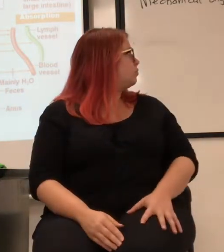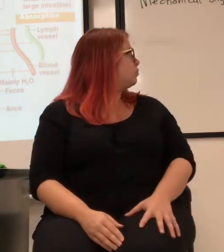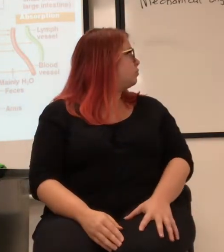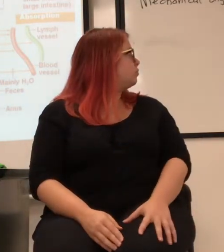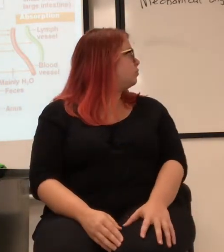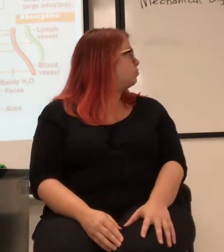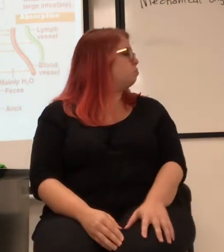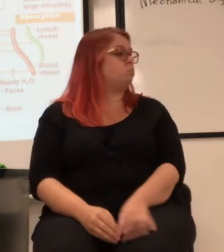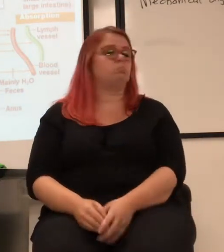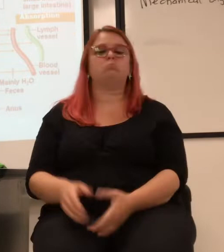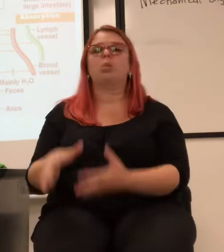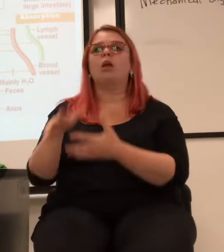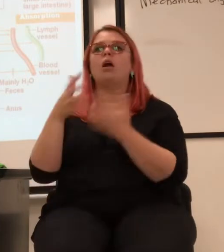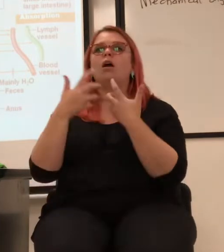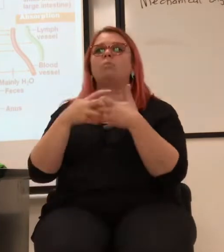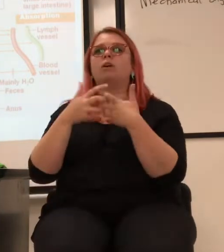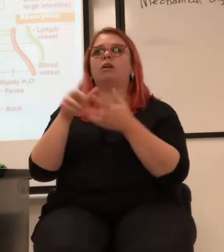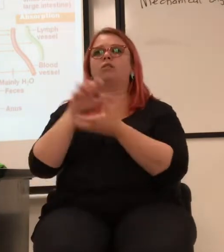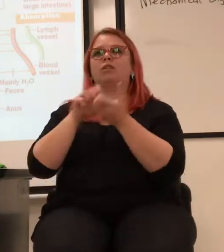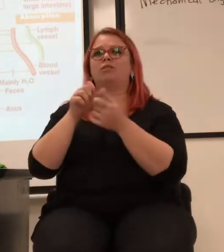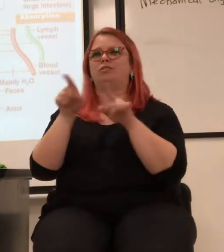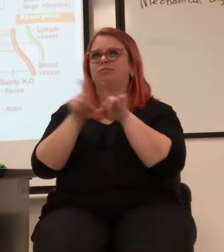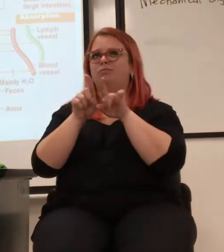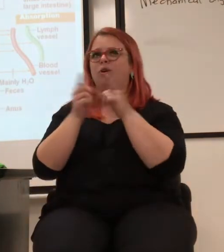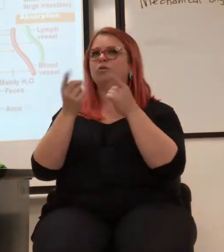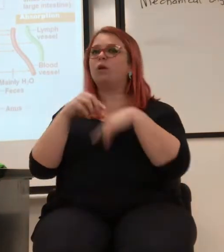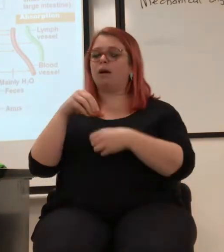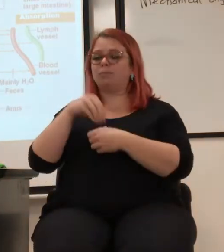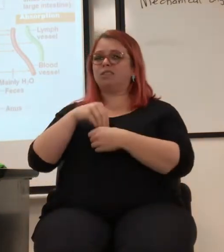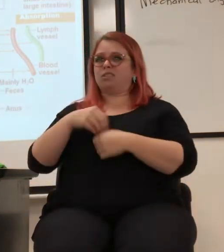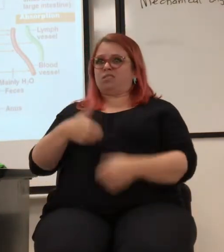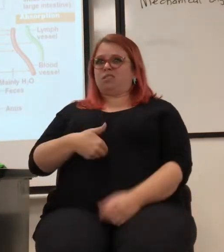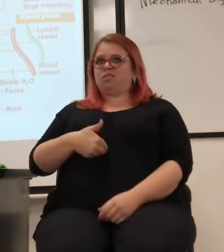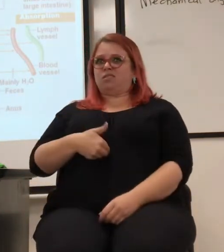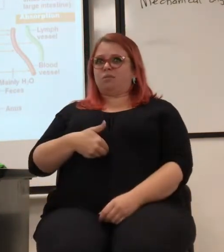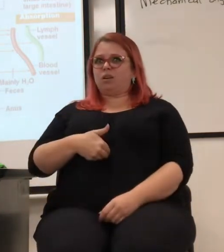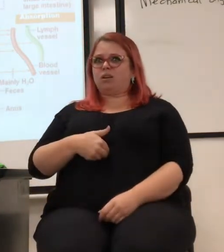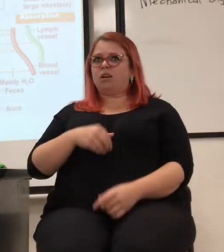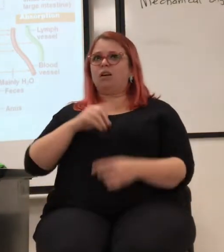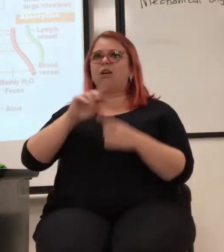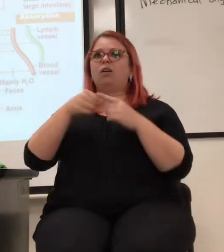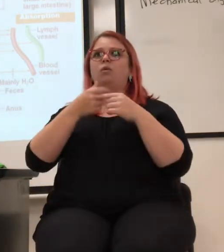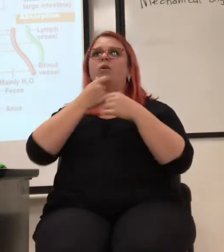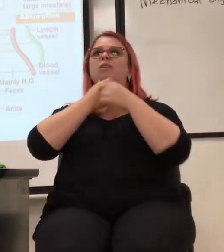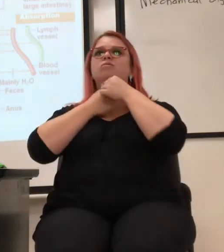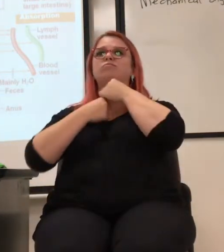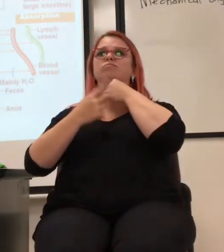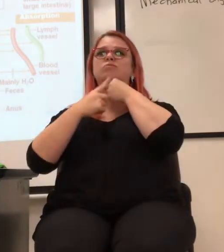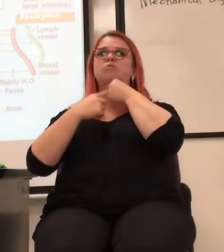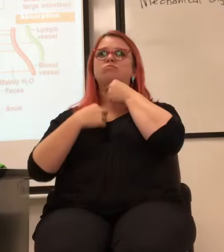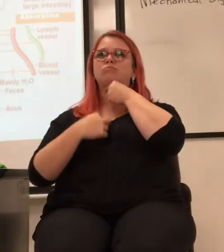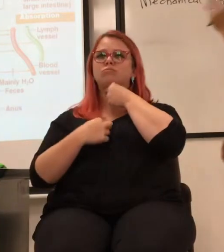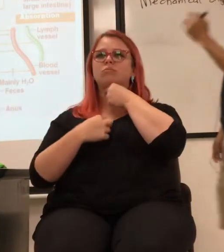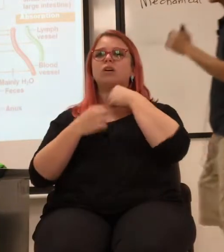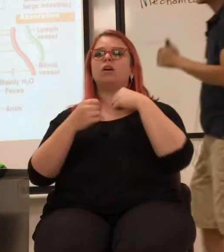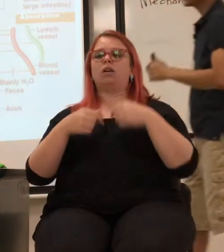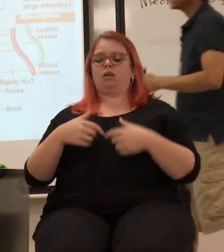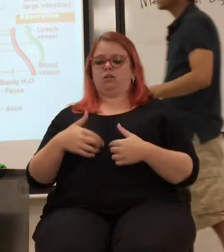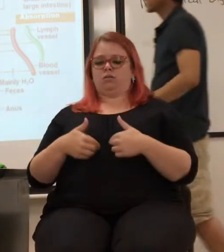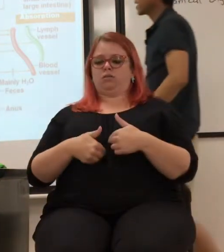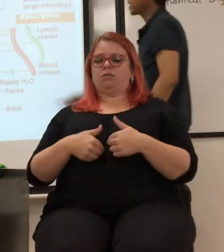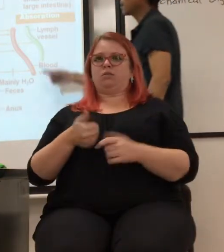Okay. And mechanical digestion also occurs in the stomach. When it reaches your esophagus, the stomach has 3 muscle